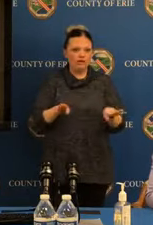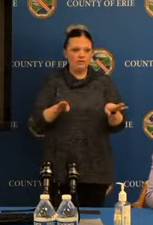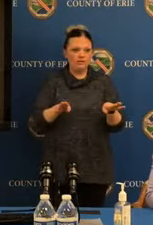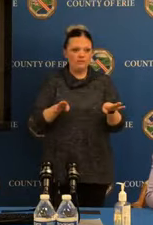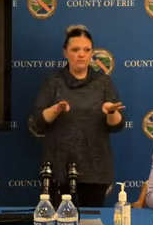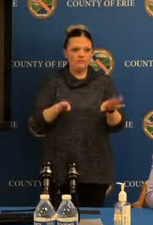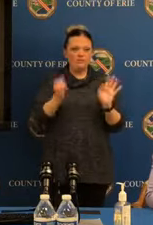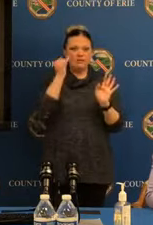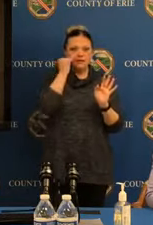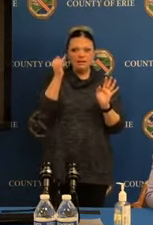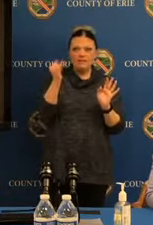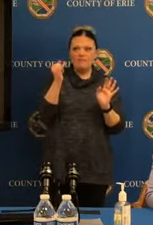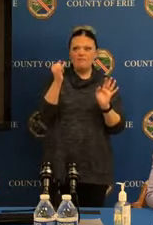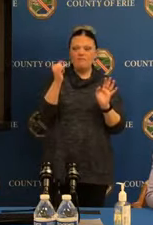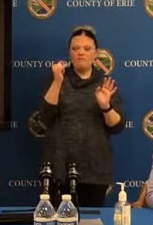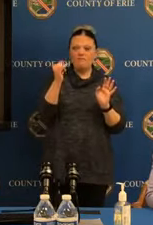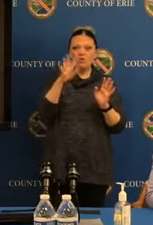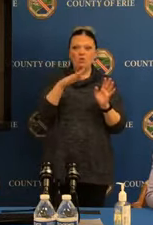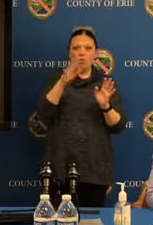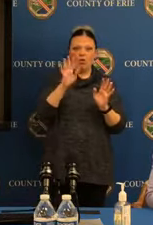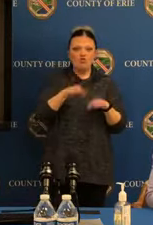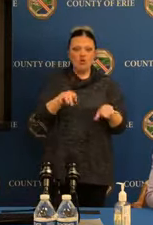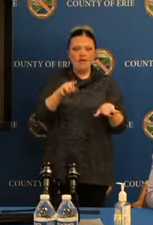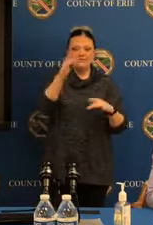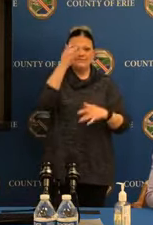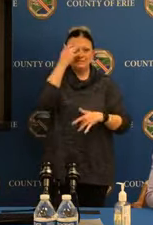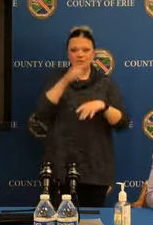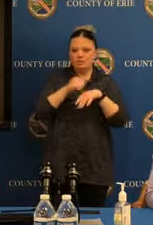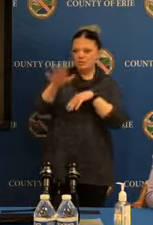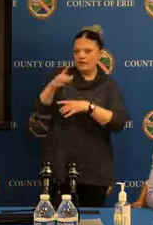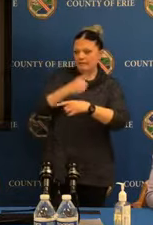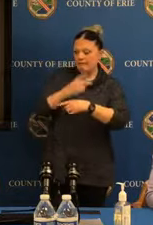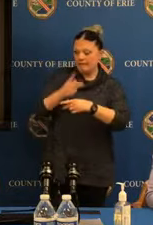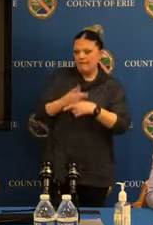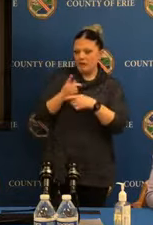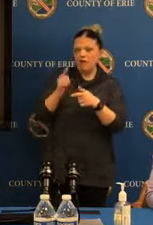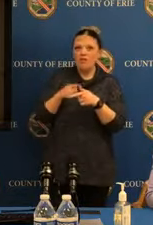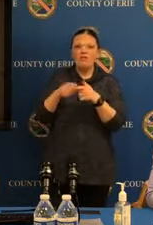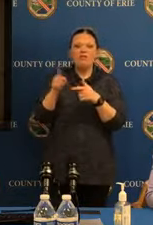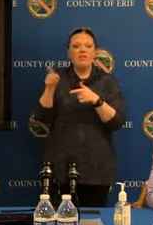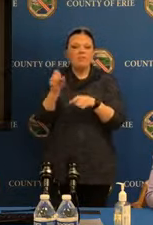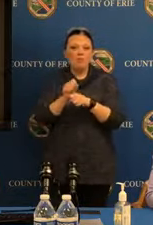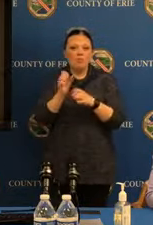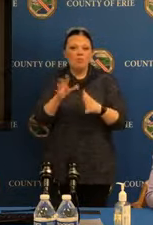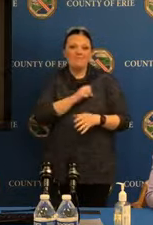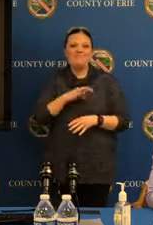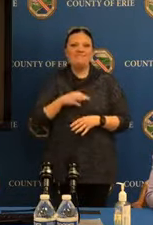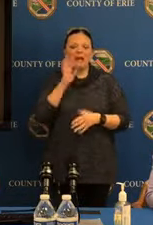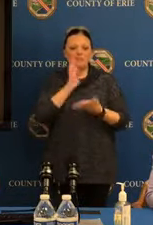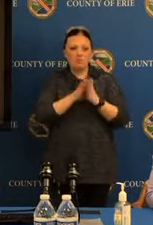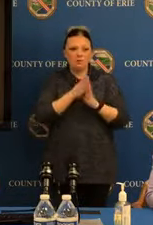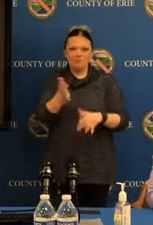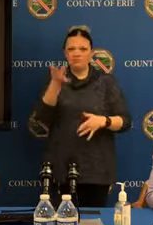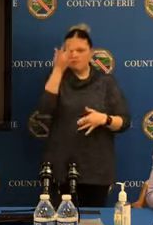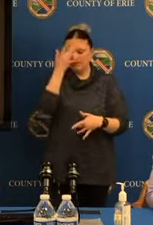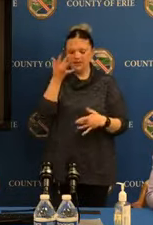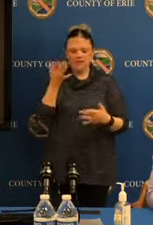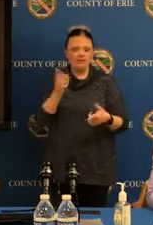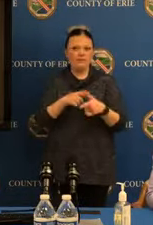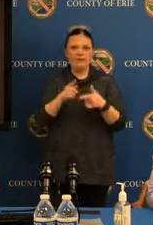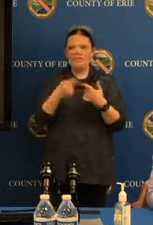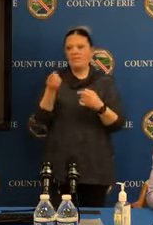if you send your kids to daycare when they're sick, then the daycare workers are going to become ill, and then they may not be able to